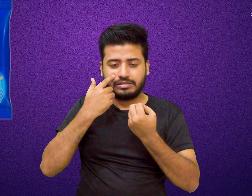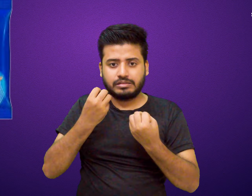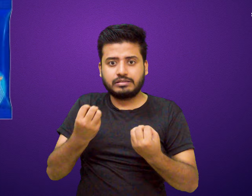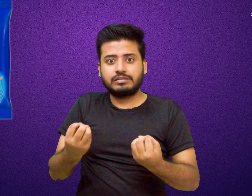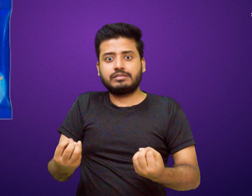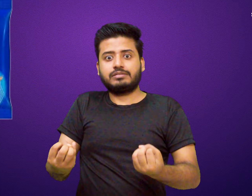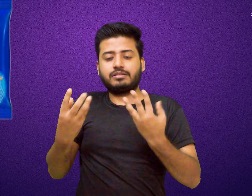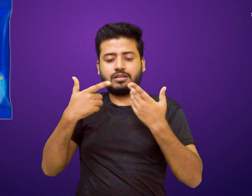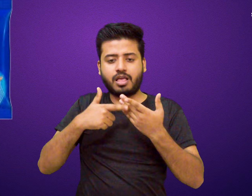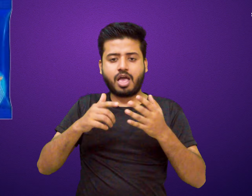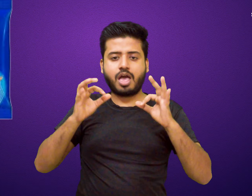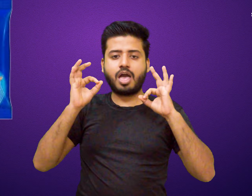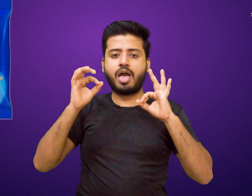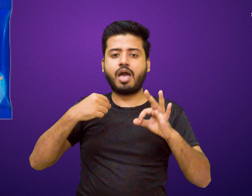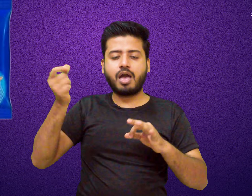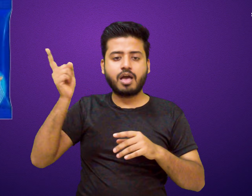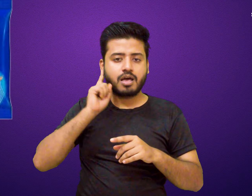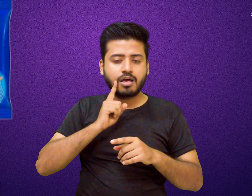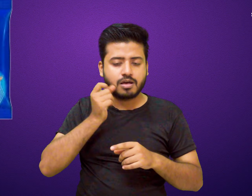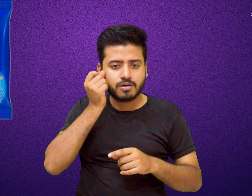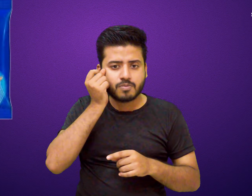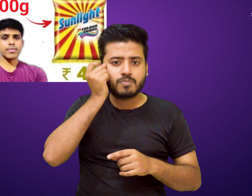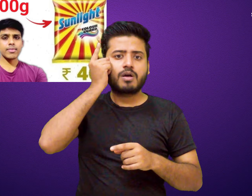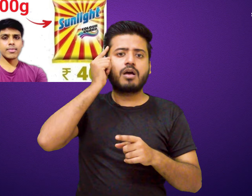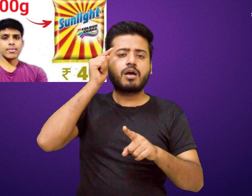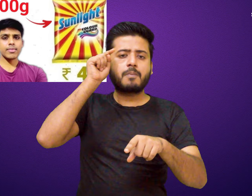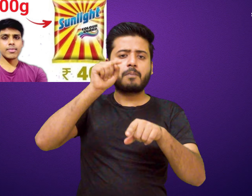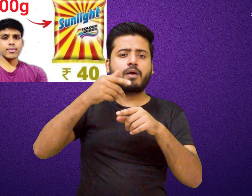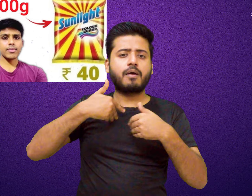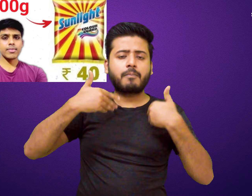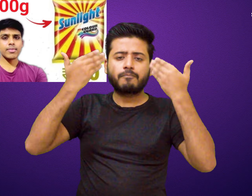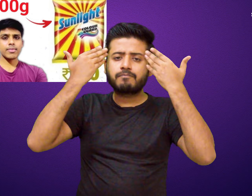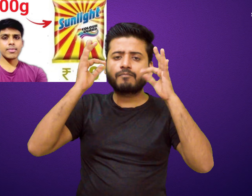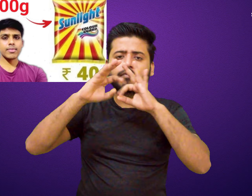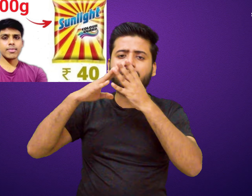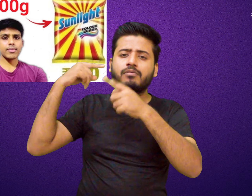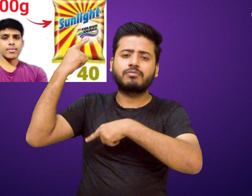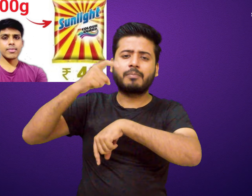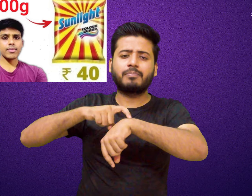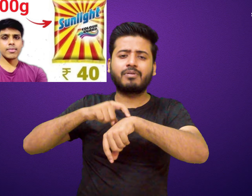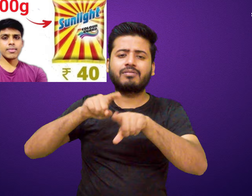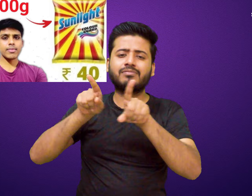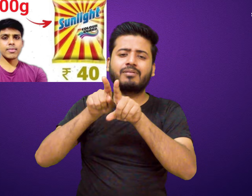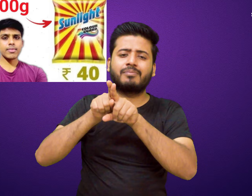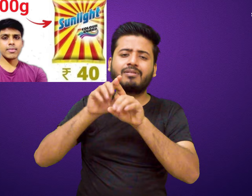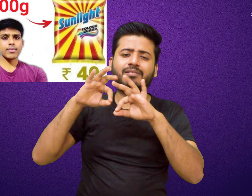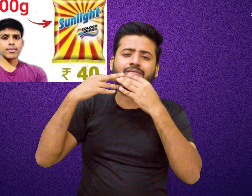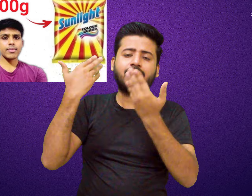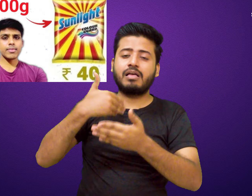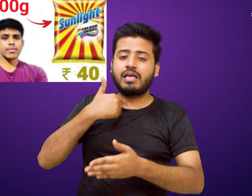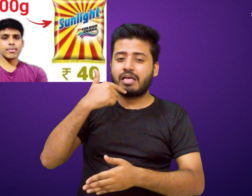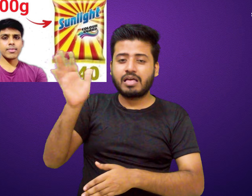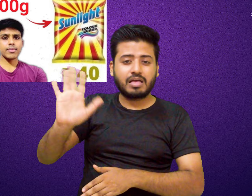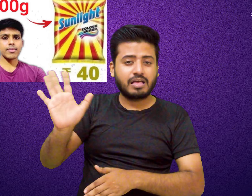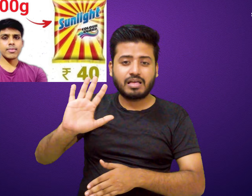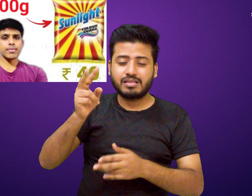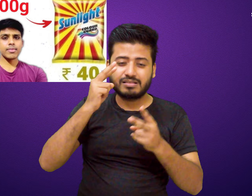absorbent cloth. For tough cleaning, a higher GSM is preferable, while a lower GSM might be fine for lighter tasks. Use